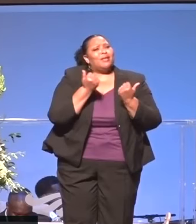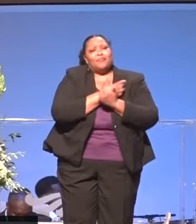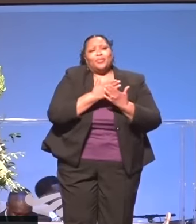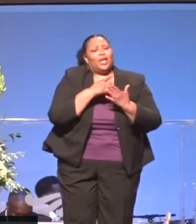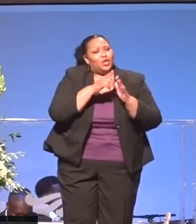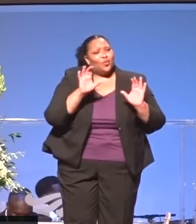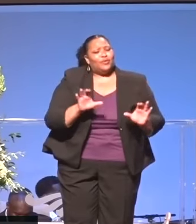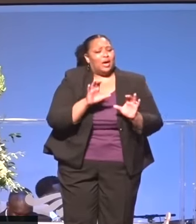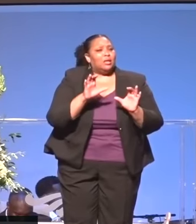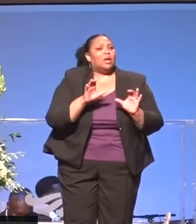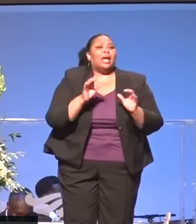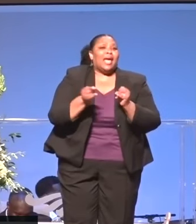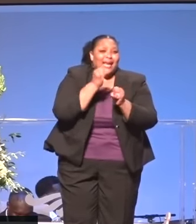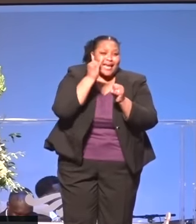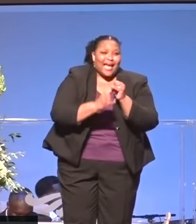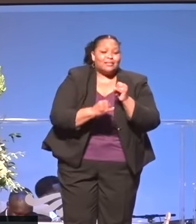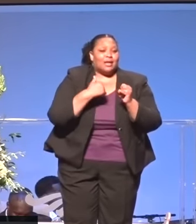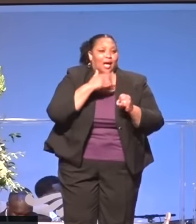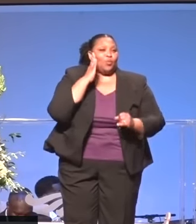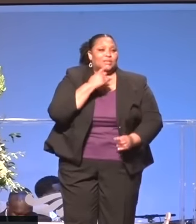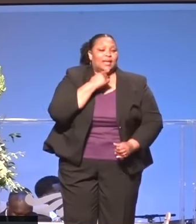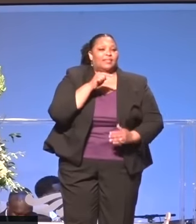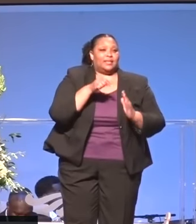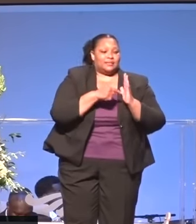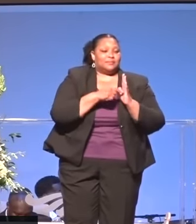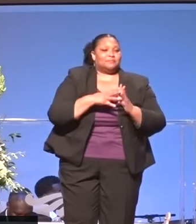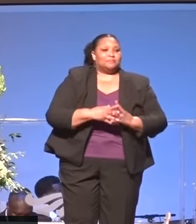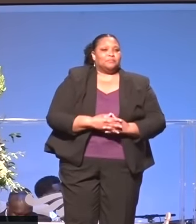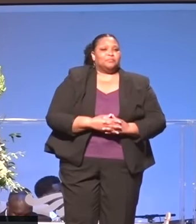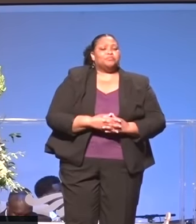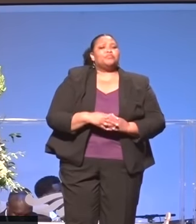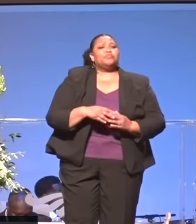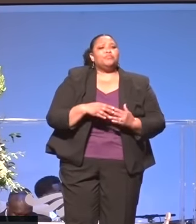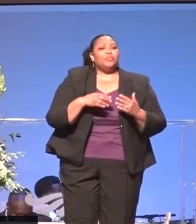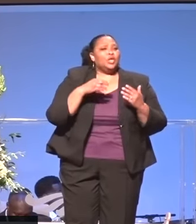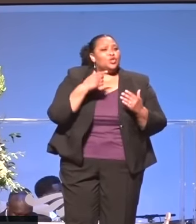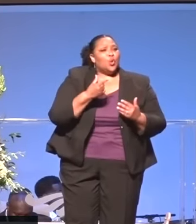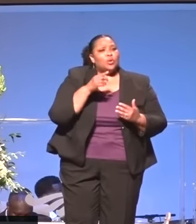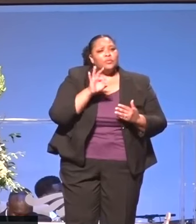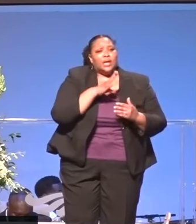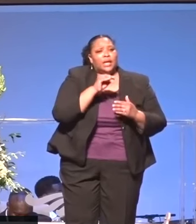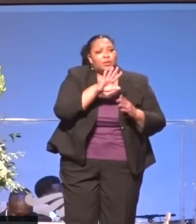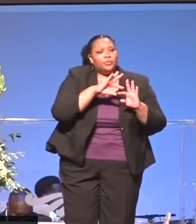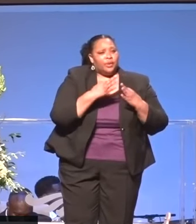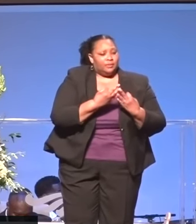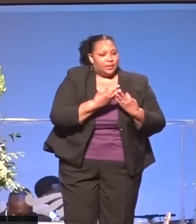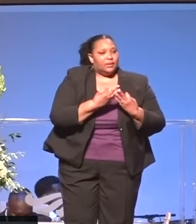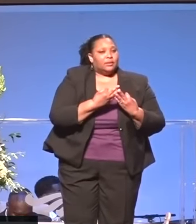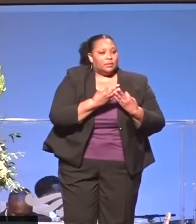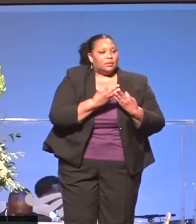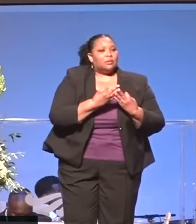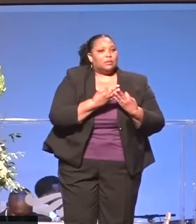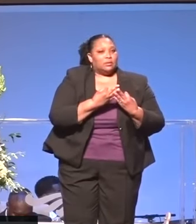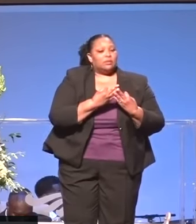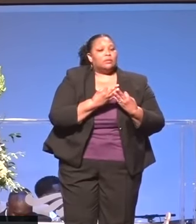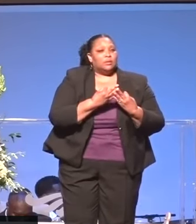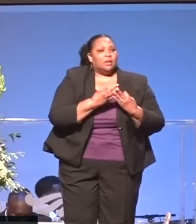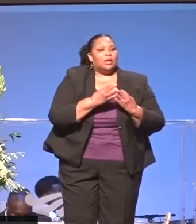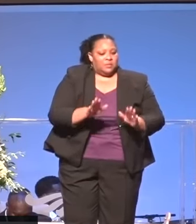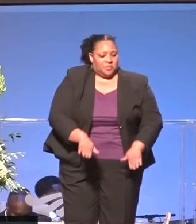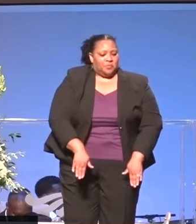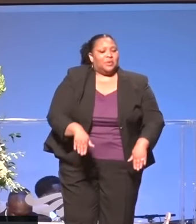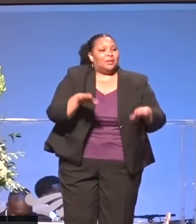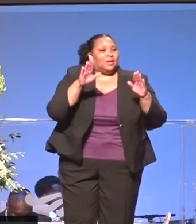everything that you all have done. And lastly, I will say this, George and this family, rearing up in